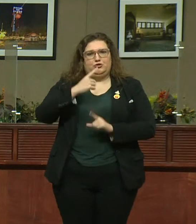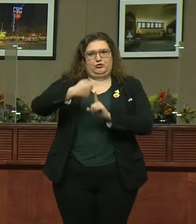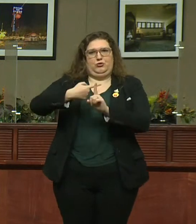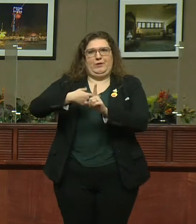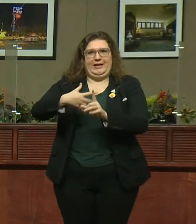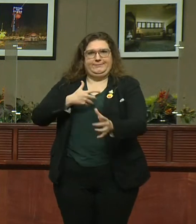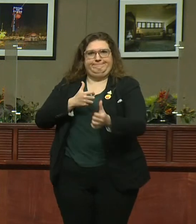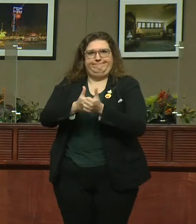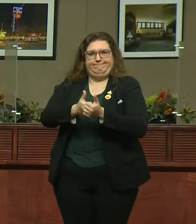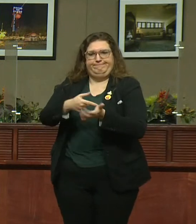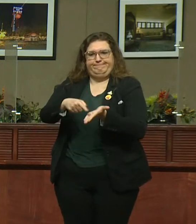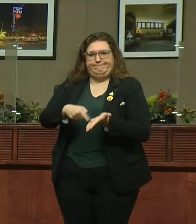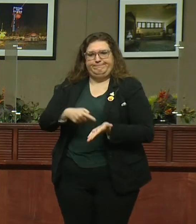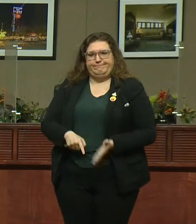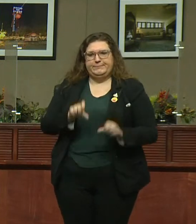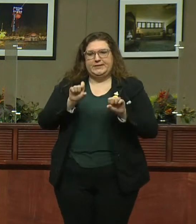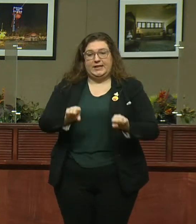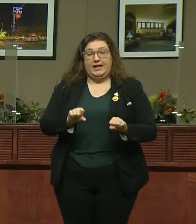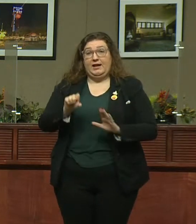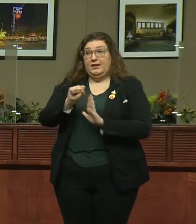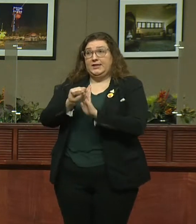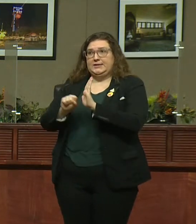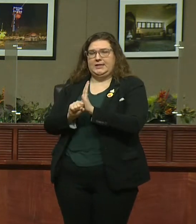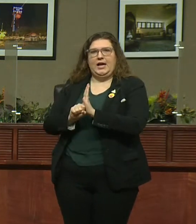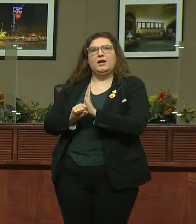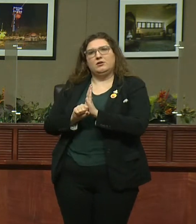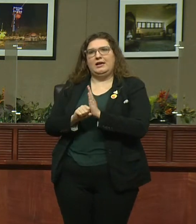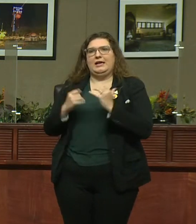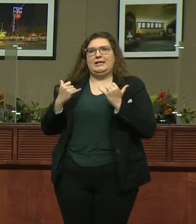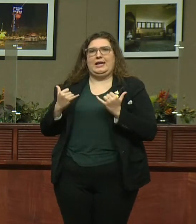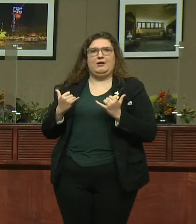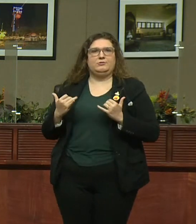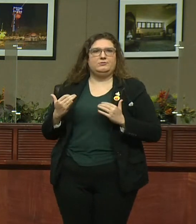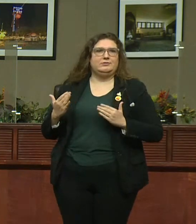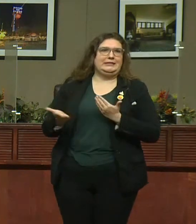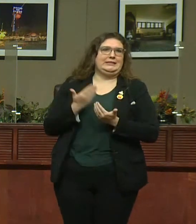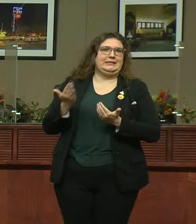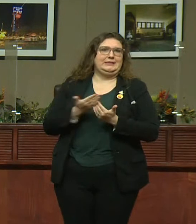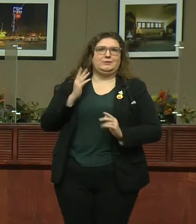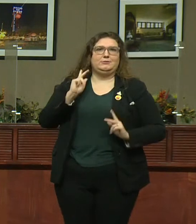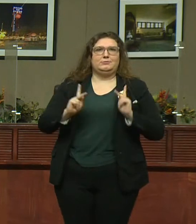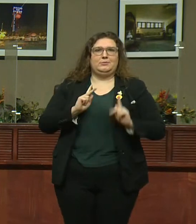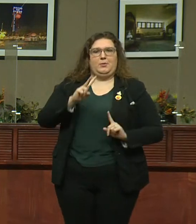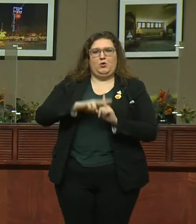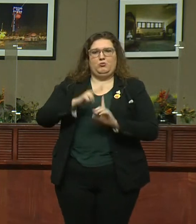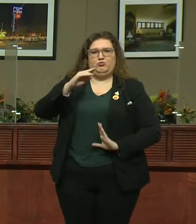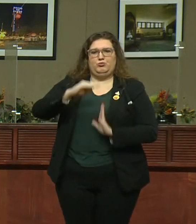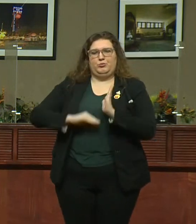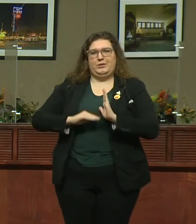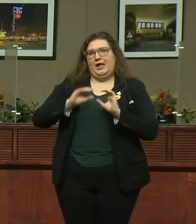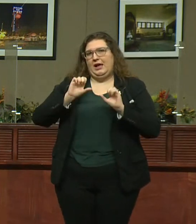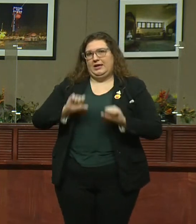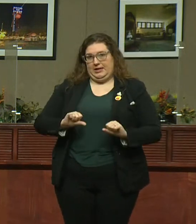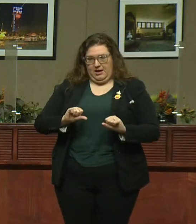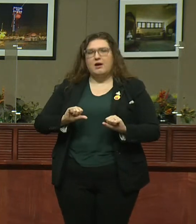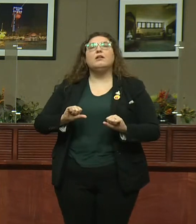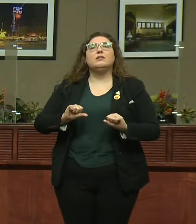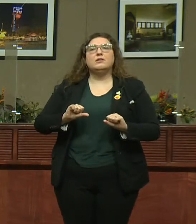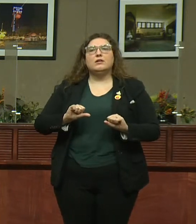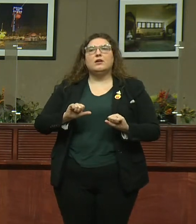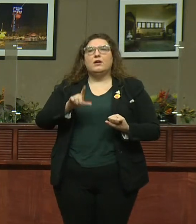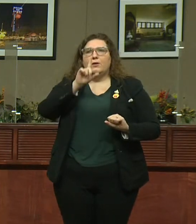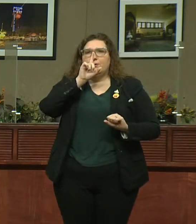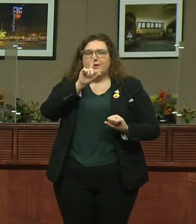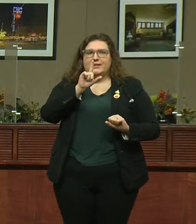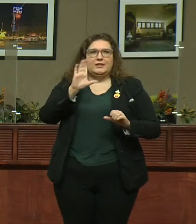state recently made it easier for residents to apply. They have a streamlined, abbreviated application and has provided